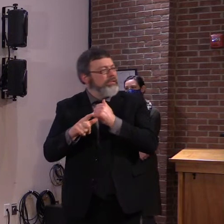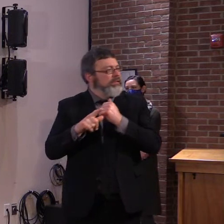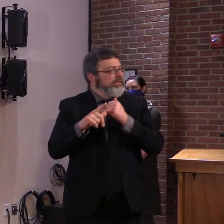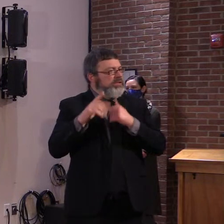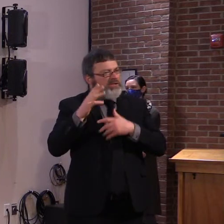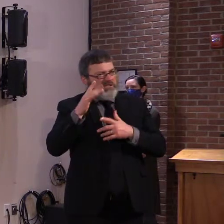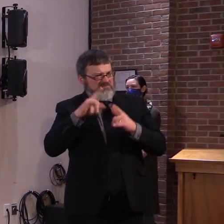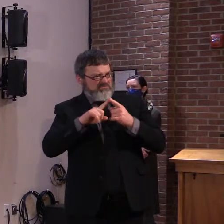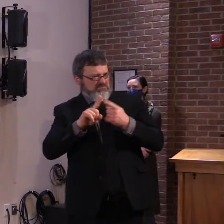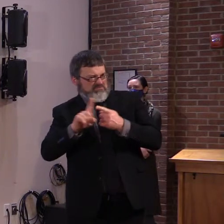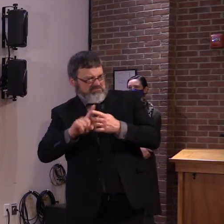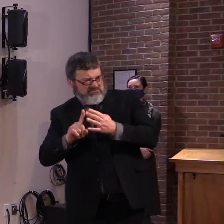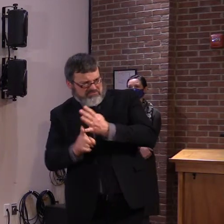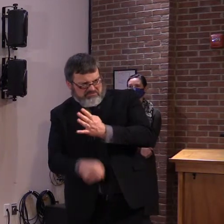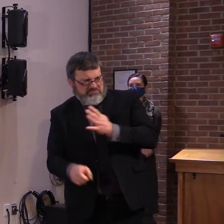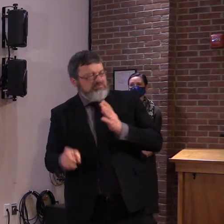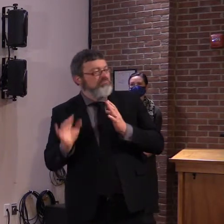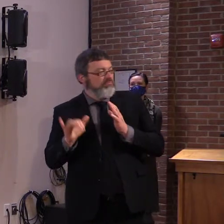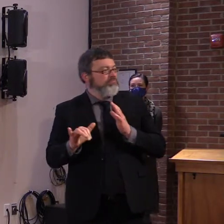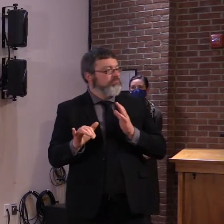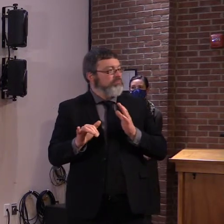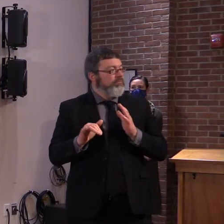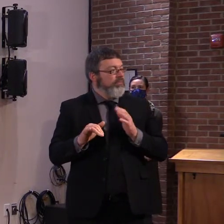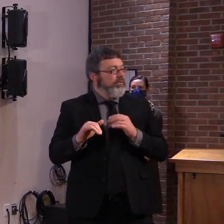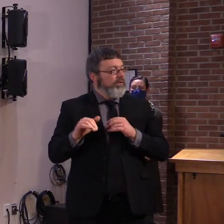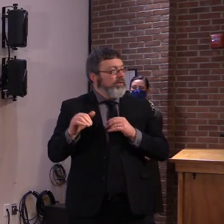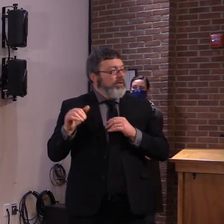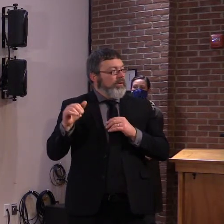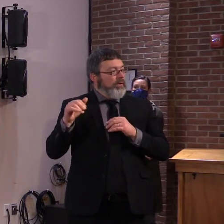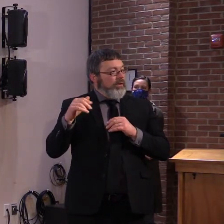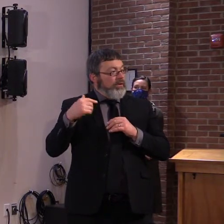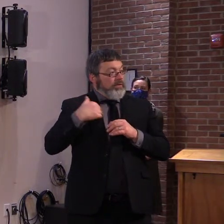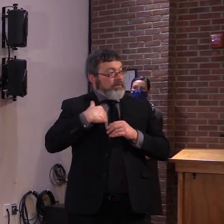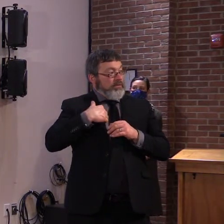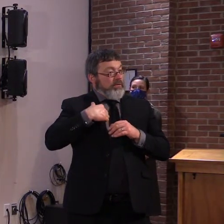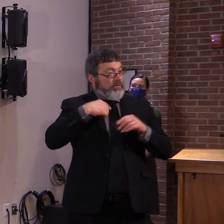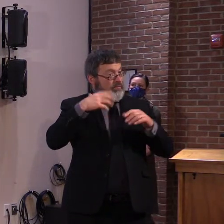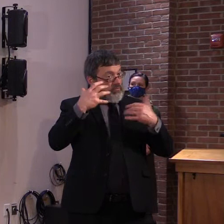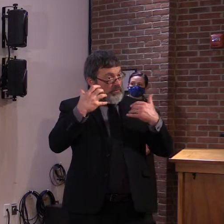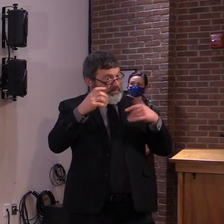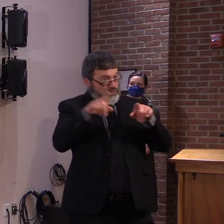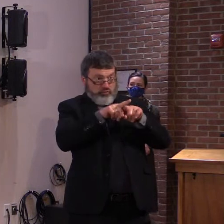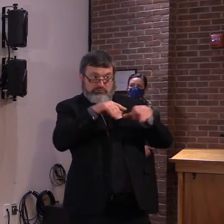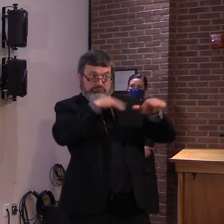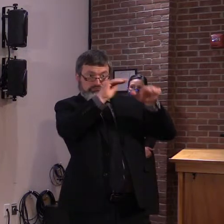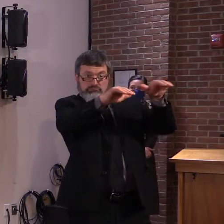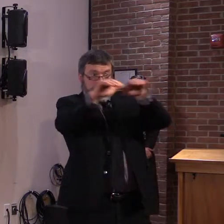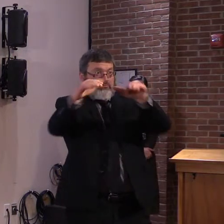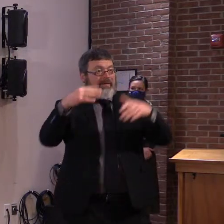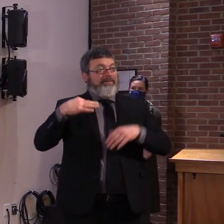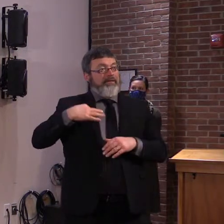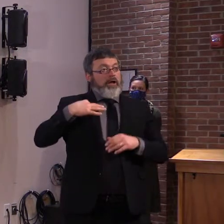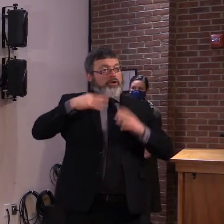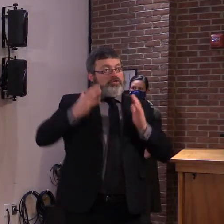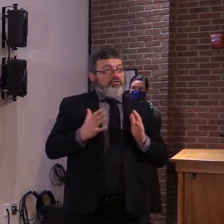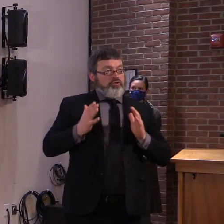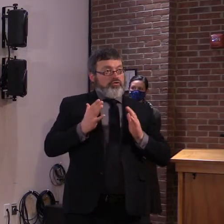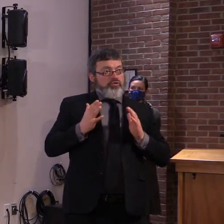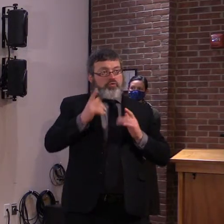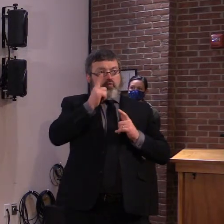pointed out, we're calling for volunteers as well, both paid and